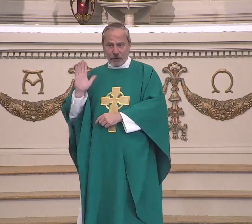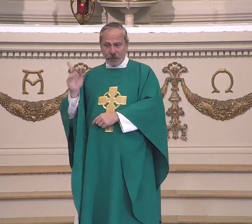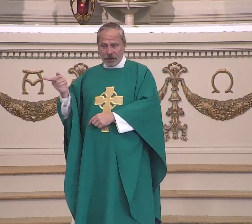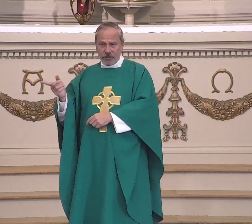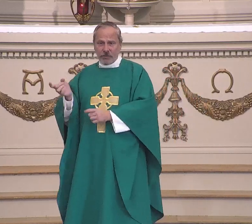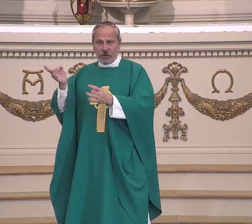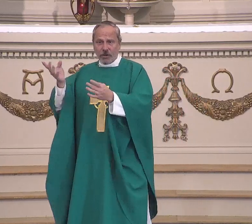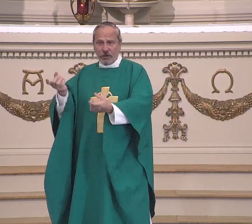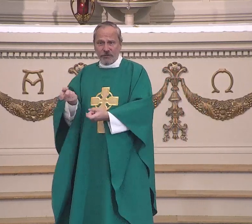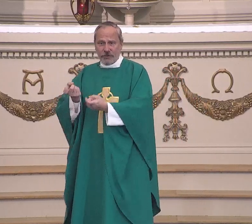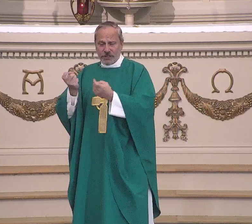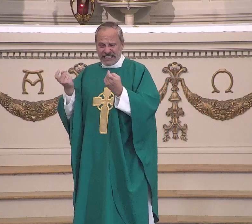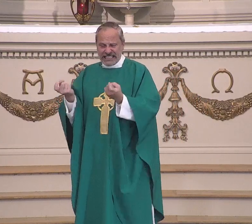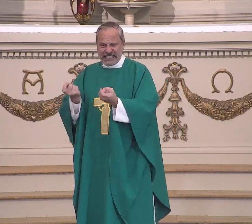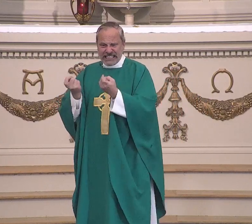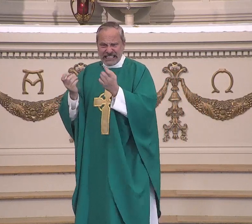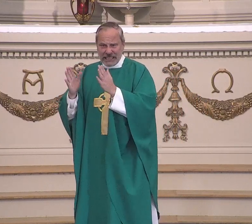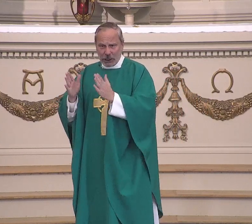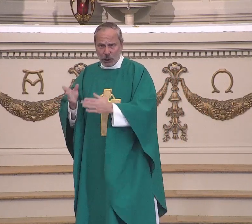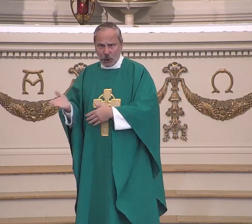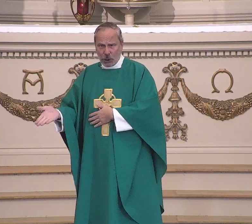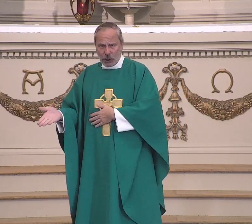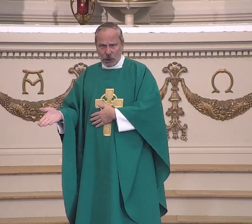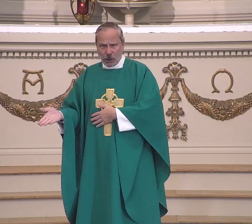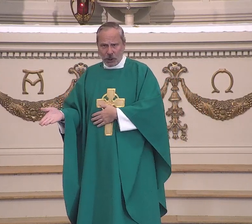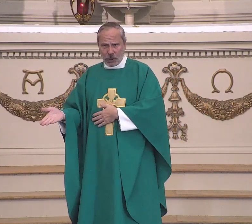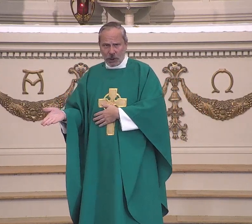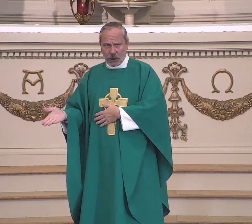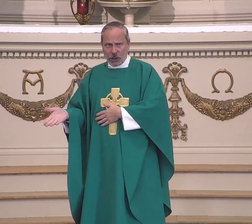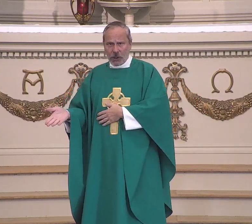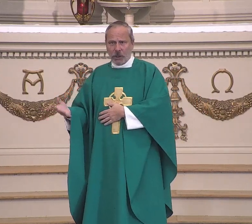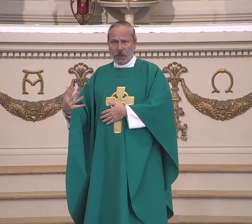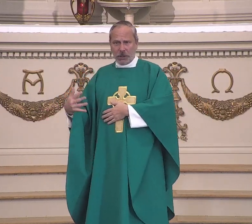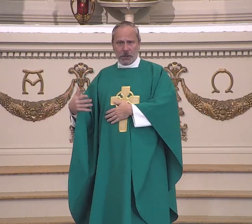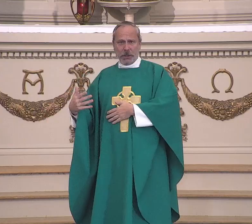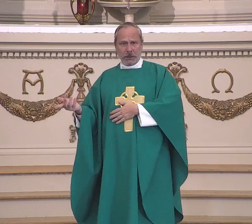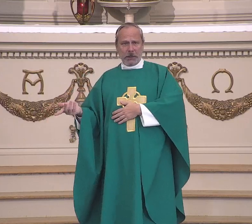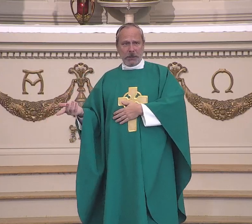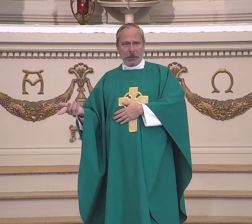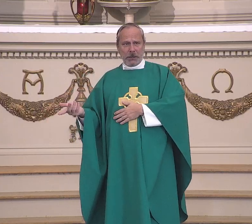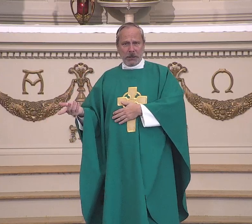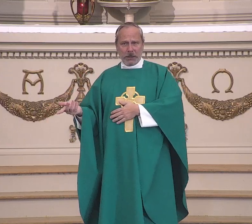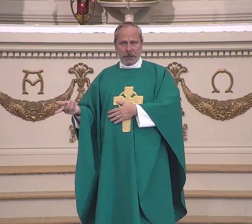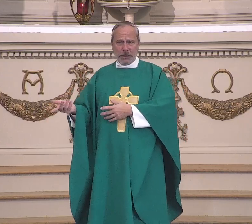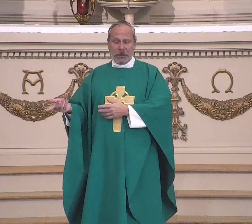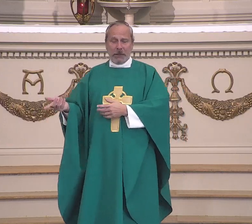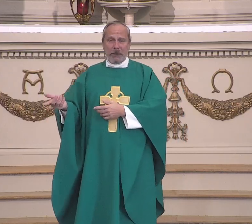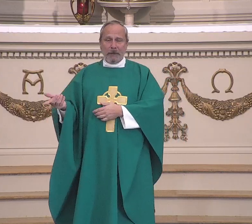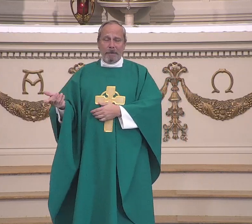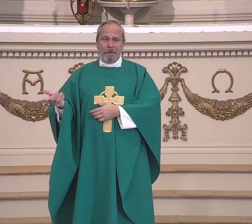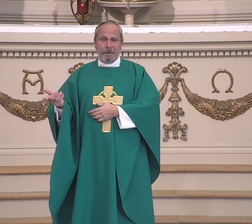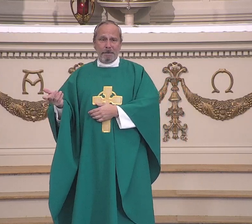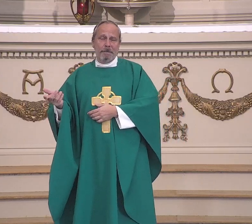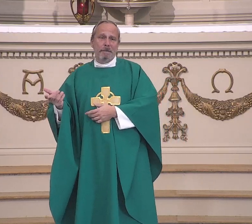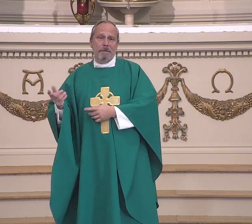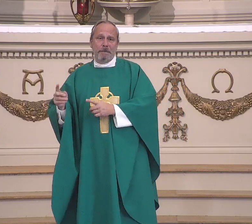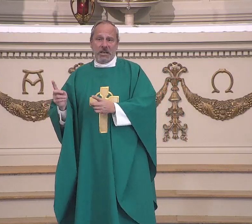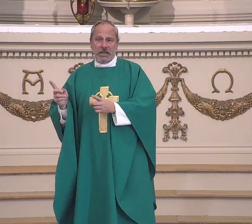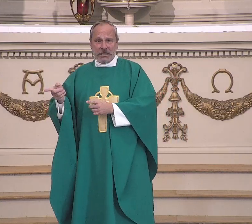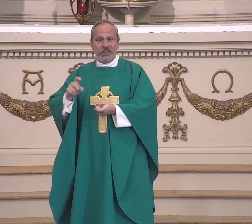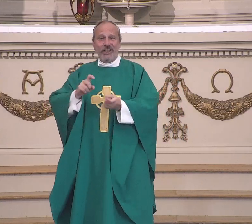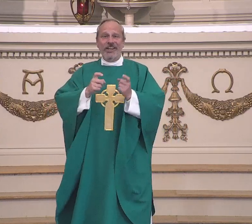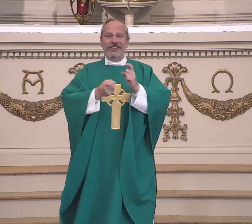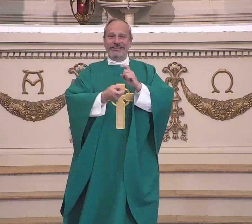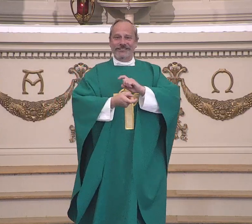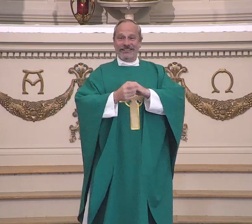We see in the first reading today, St. Paul almost bragging about what a sinner he is.